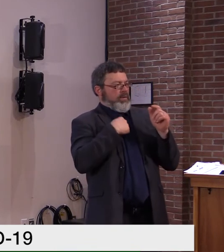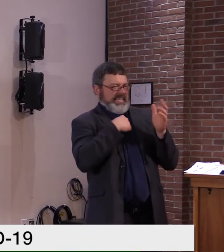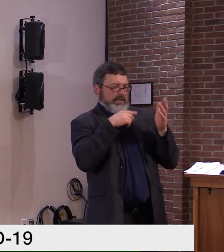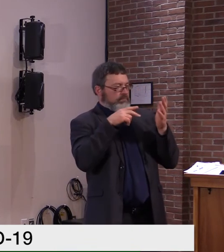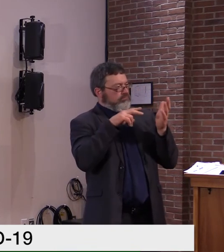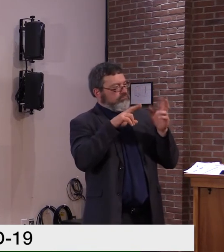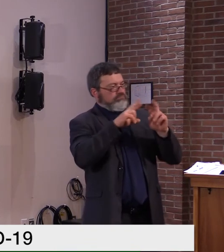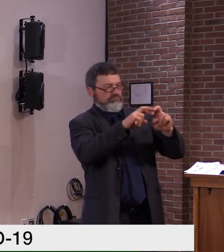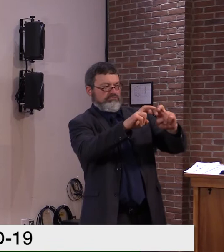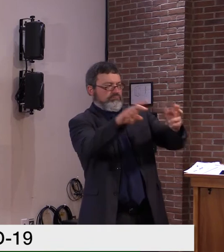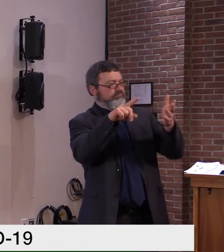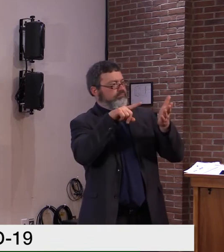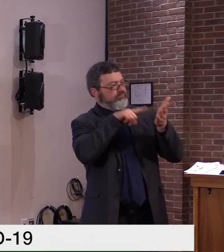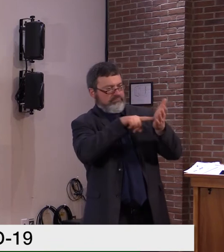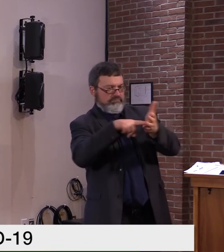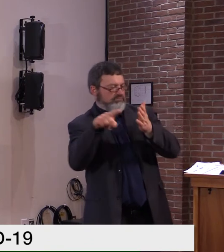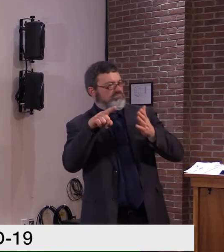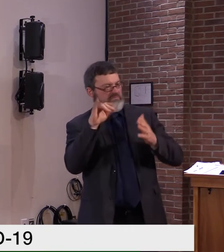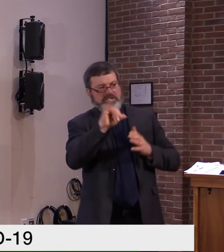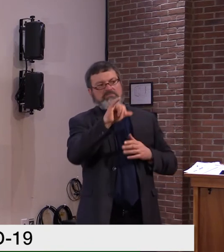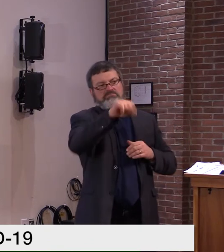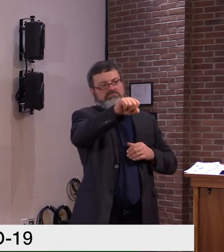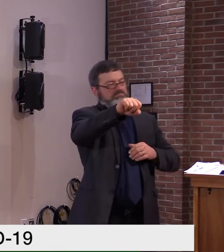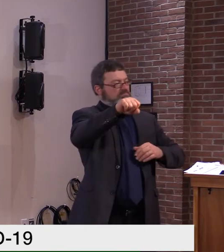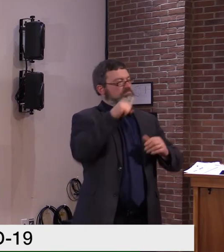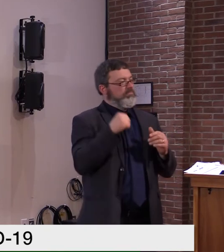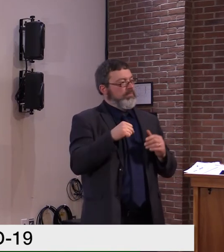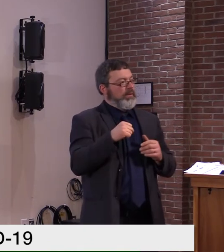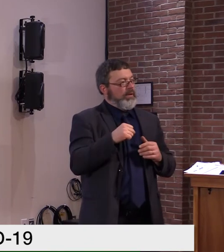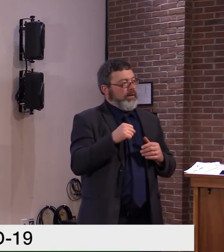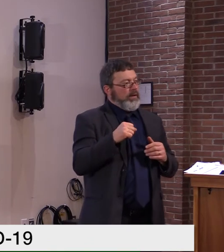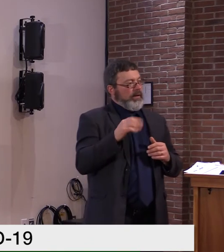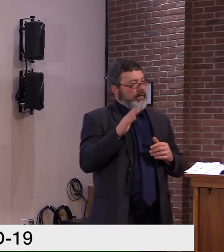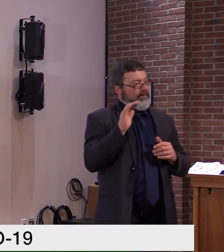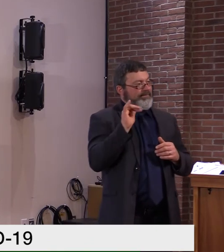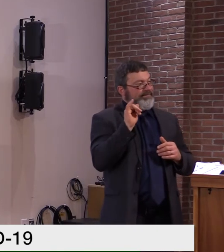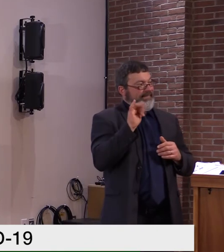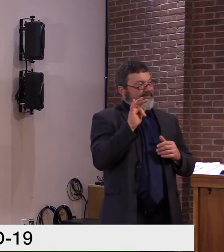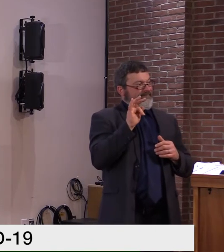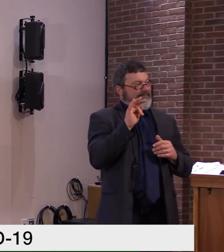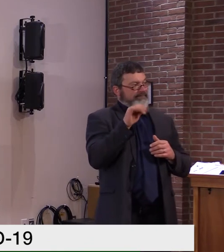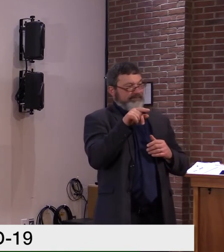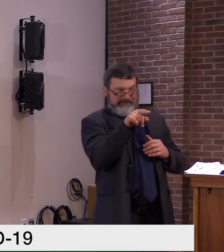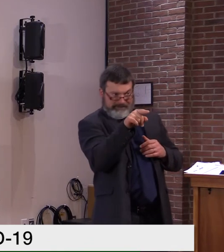that you may like, and I can have Connor get back to you on that one.